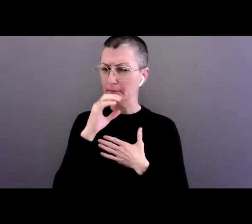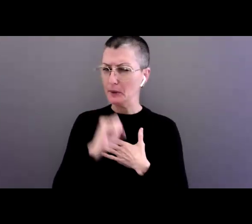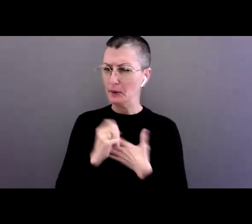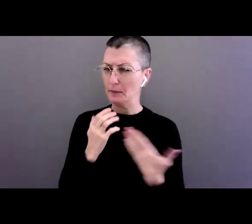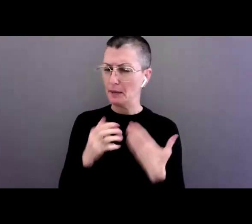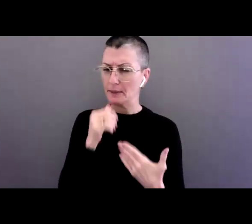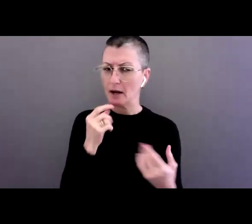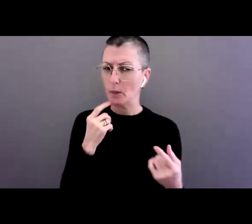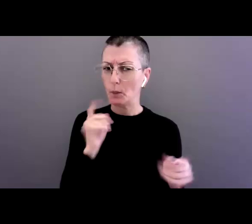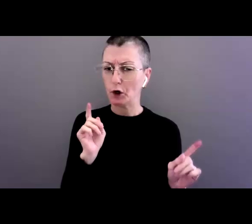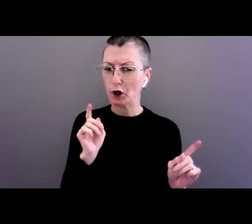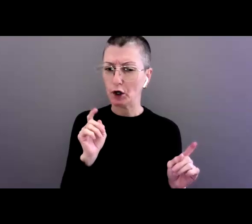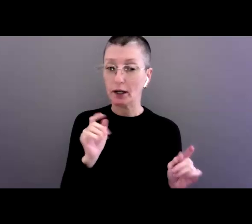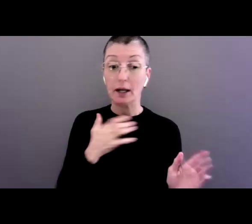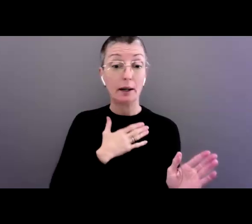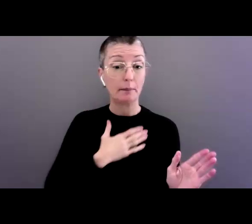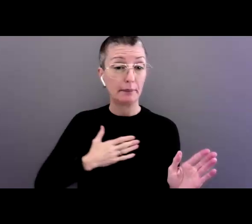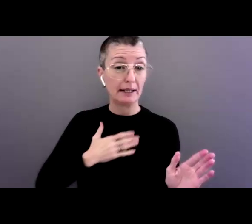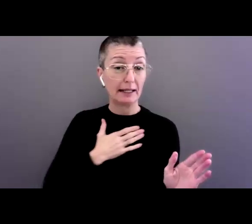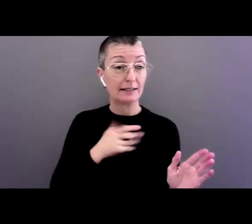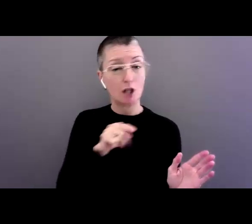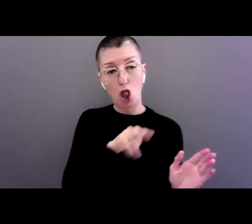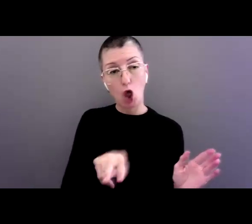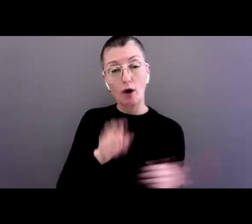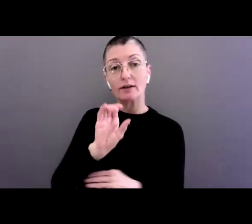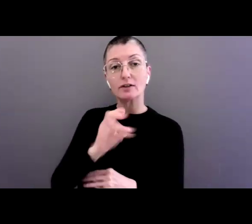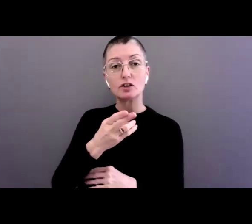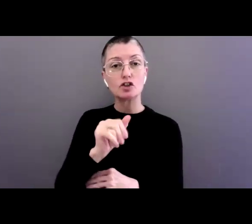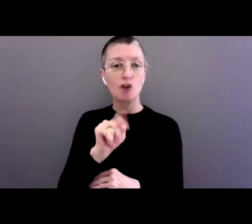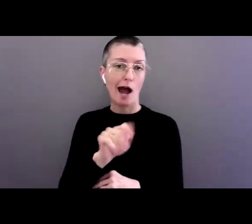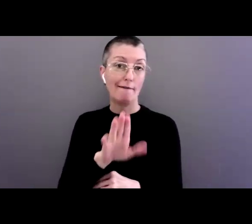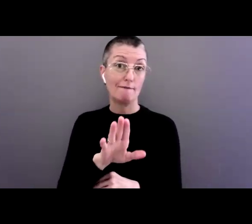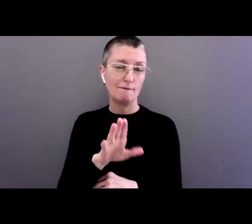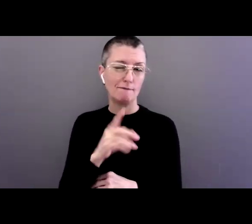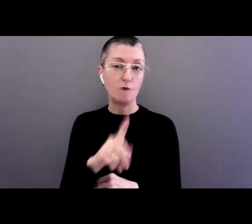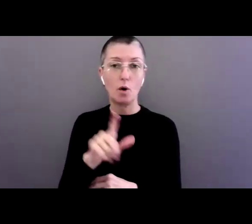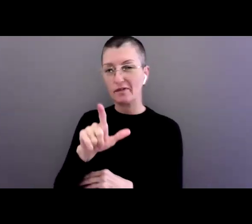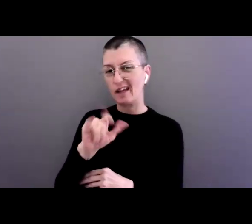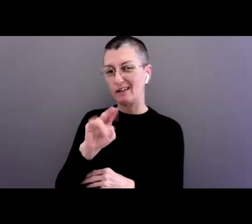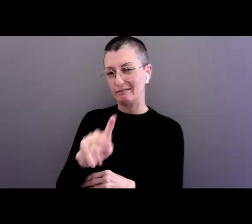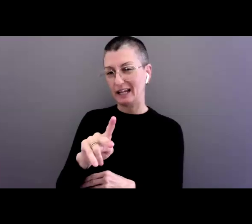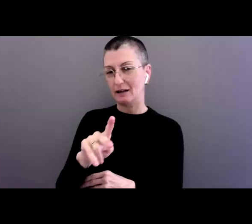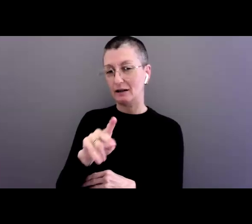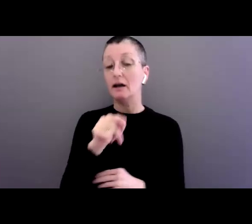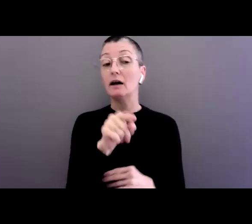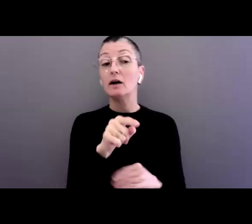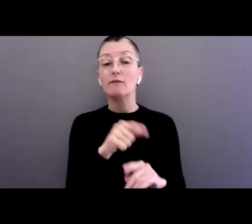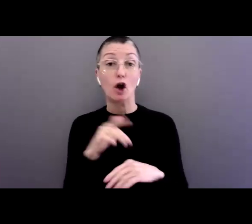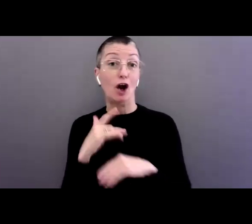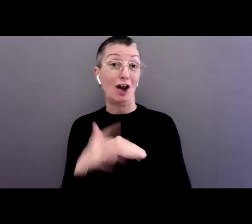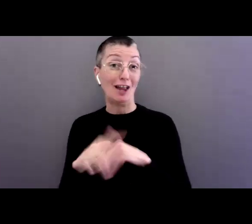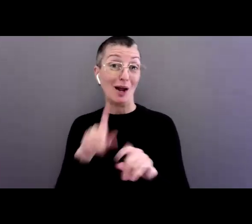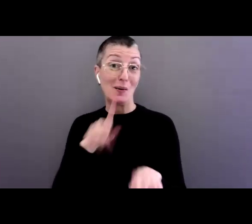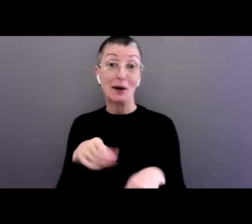work, please see the chat for the actual link that will send you to this pre-order book. I'm giving you guys a